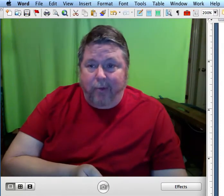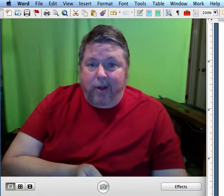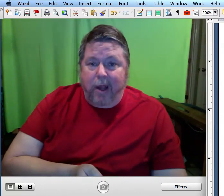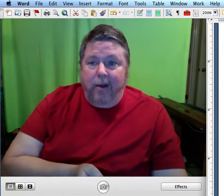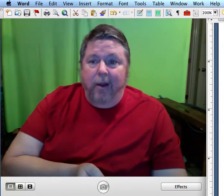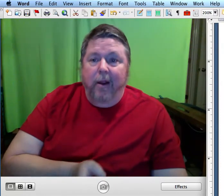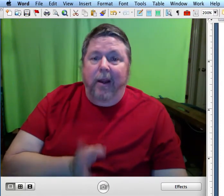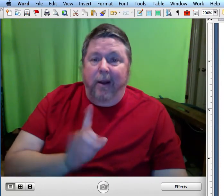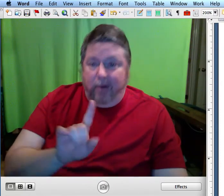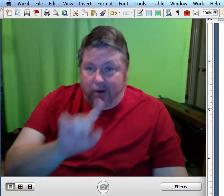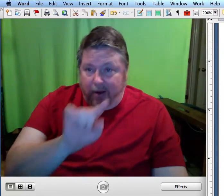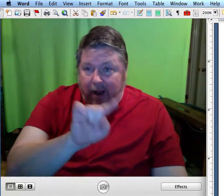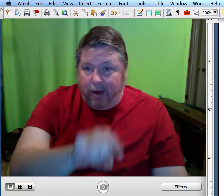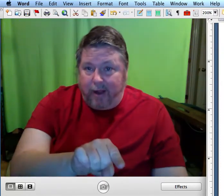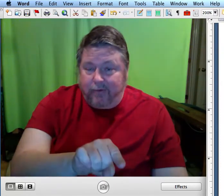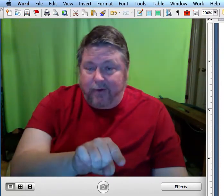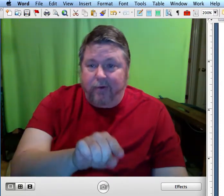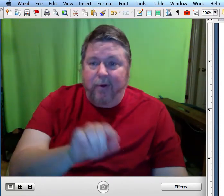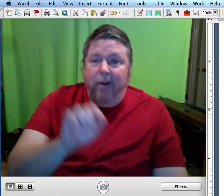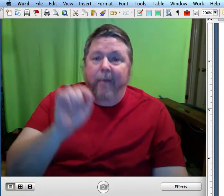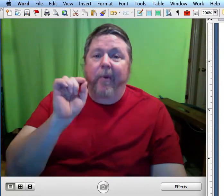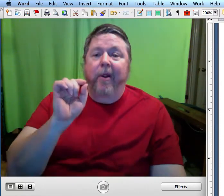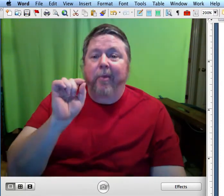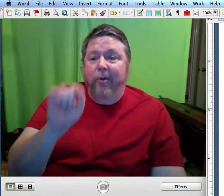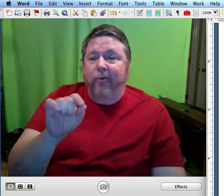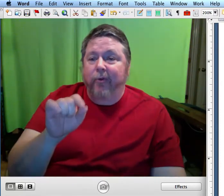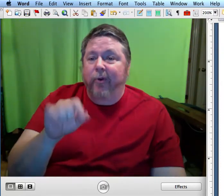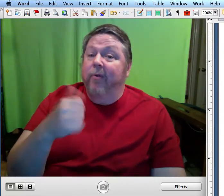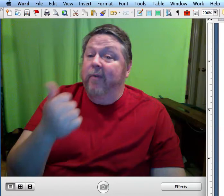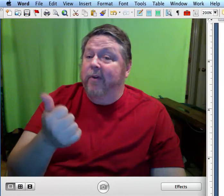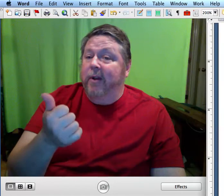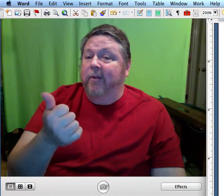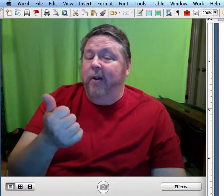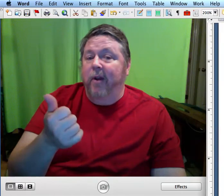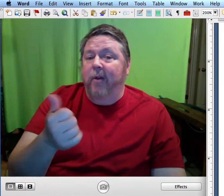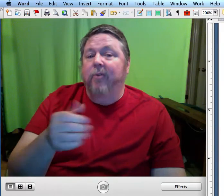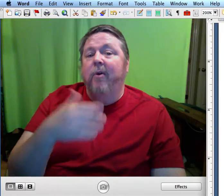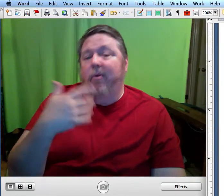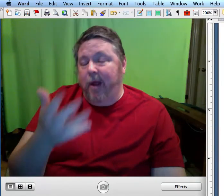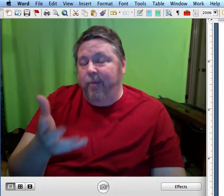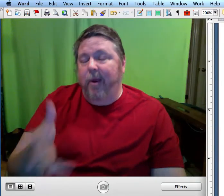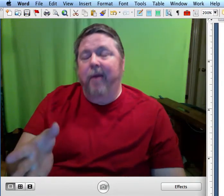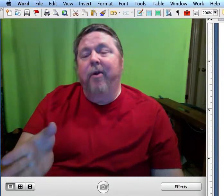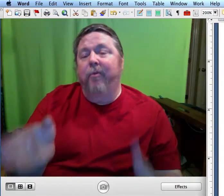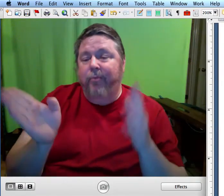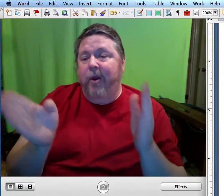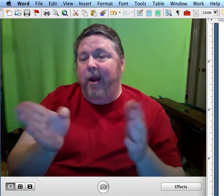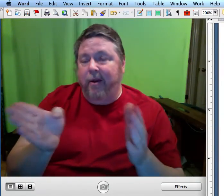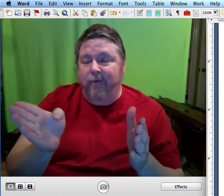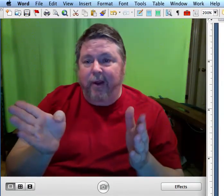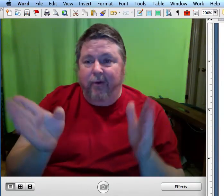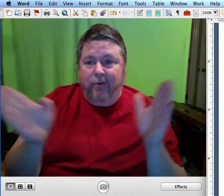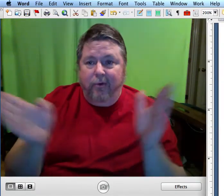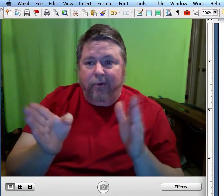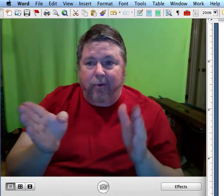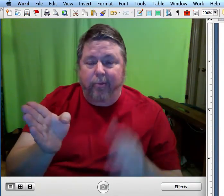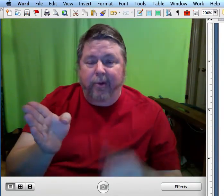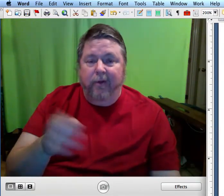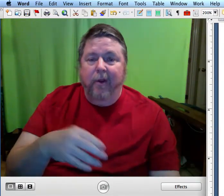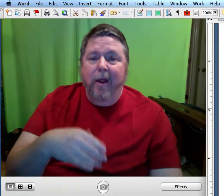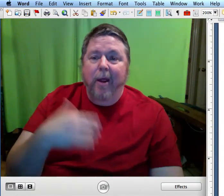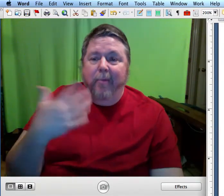time to look at in a class session. But it can be useful for you to revisit these things later. So I don't pre-edit the videos to a